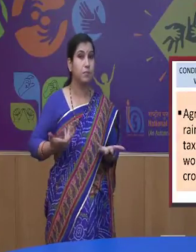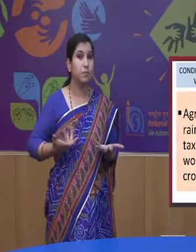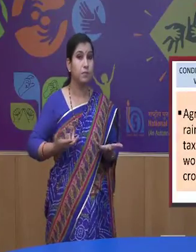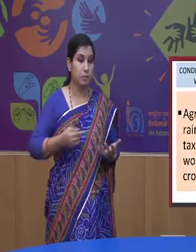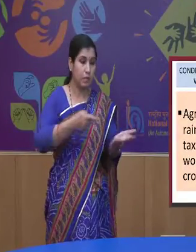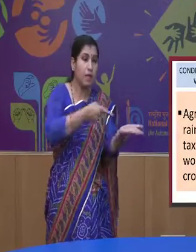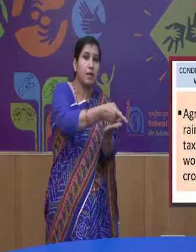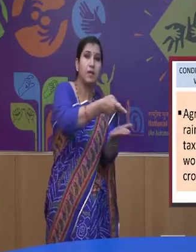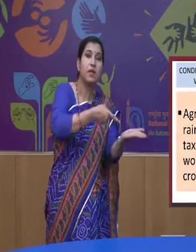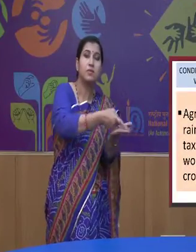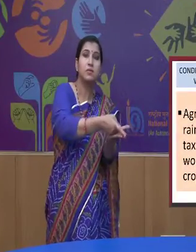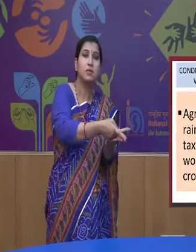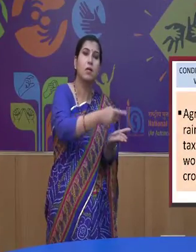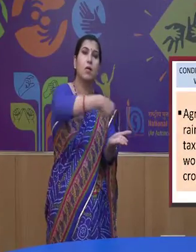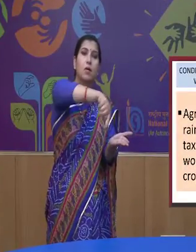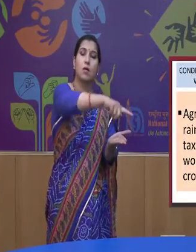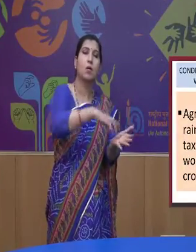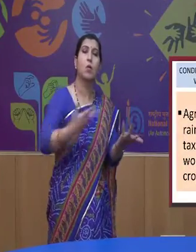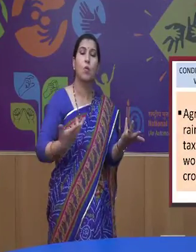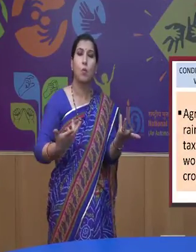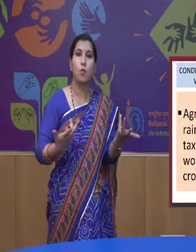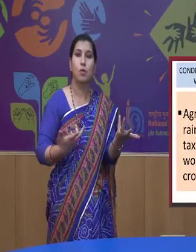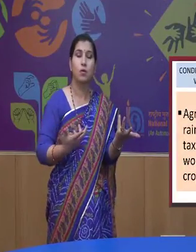agriculture was dependent upon rains.